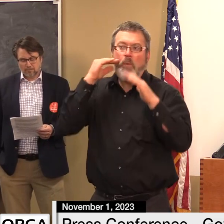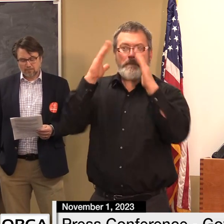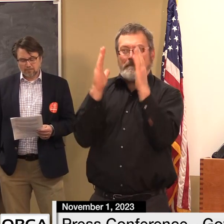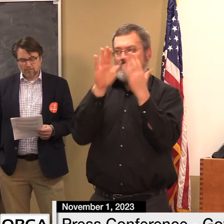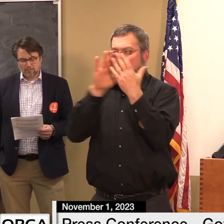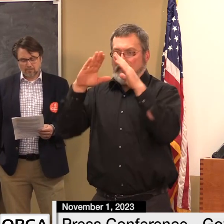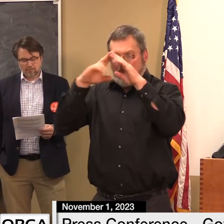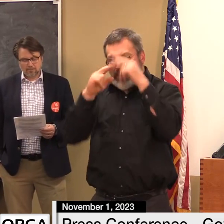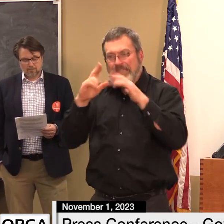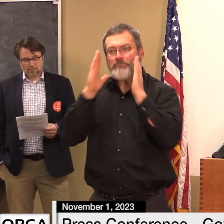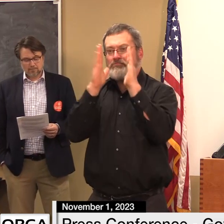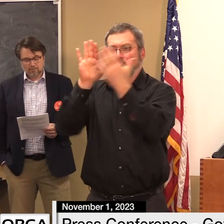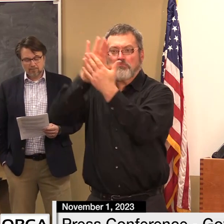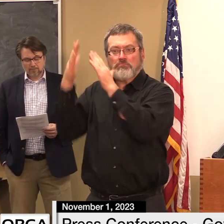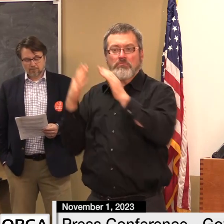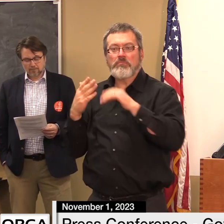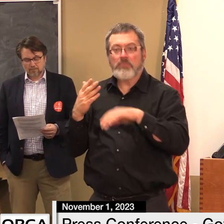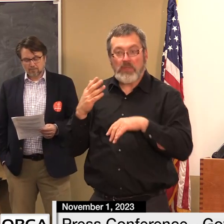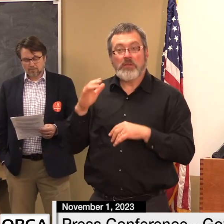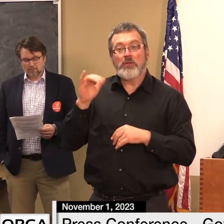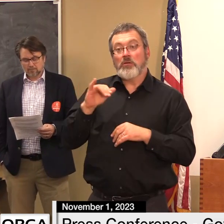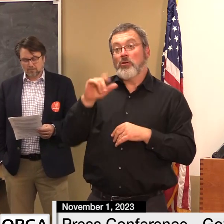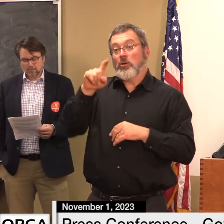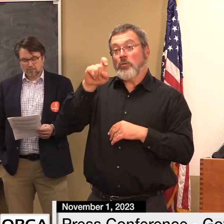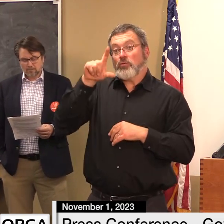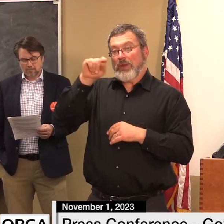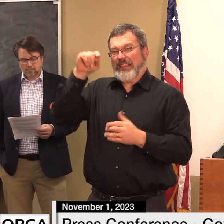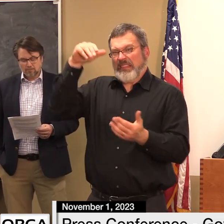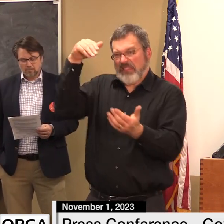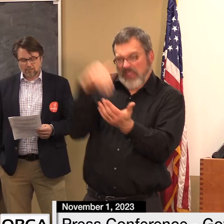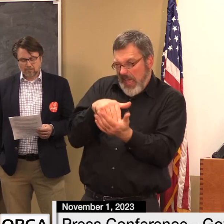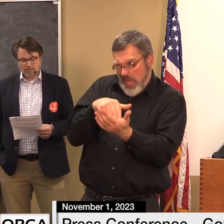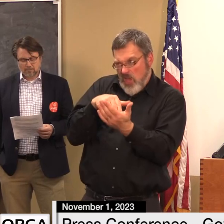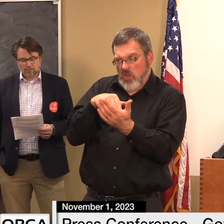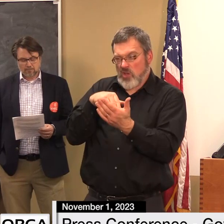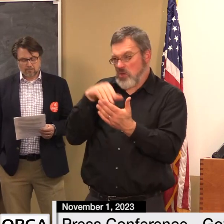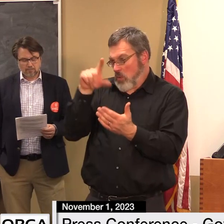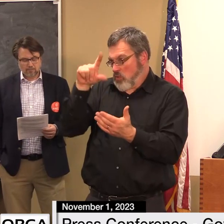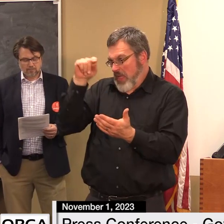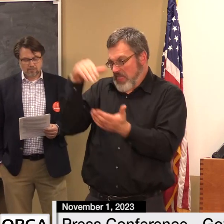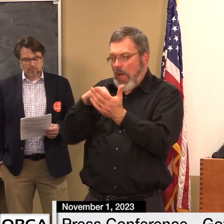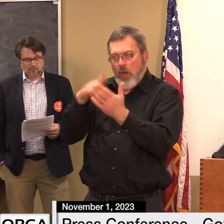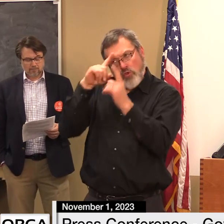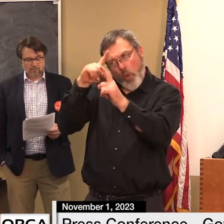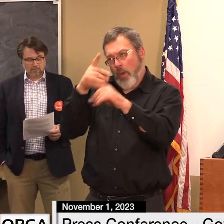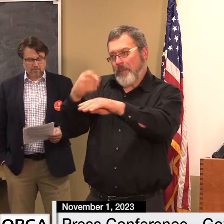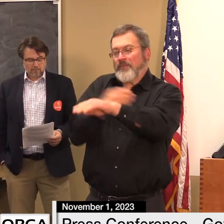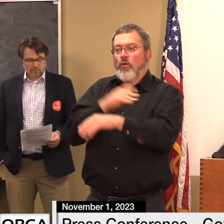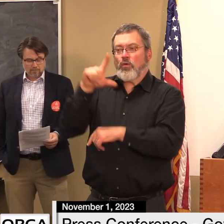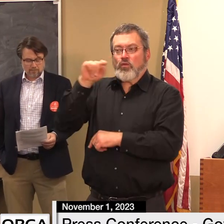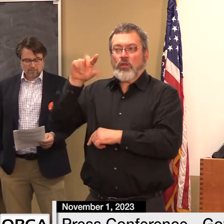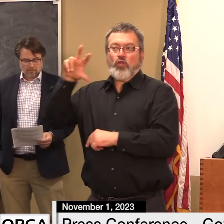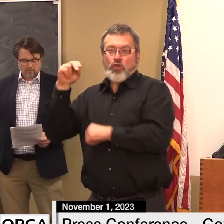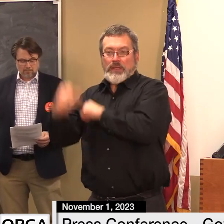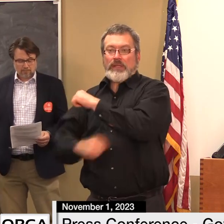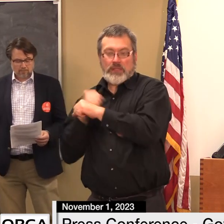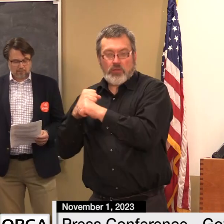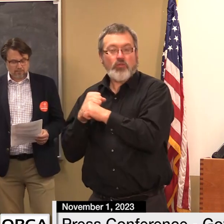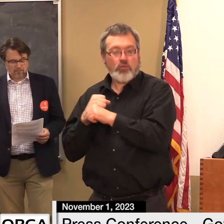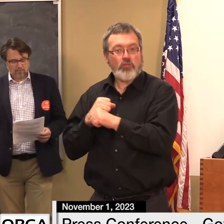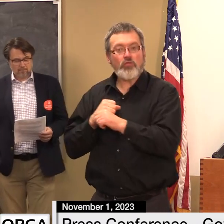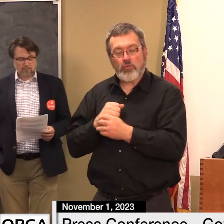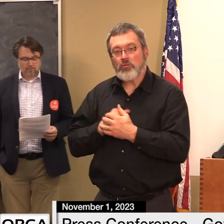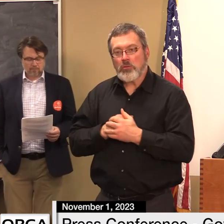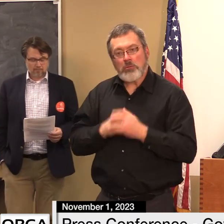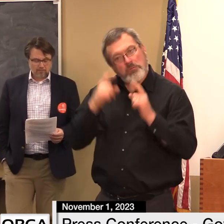120,000 homes by 2030, which is Vermont's goal for the decade. For many families, it can be difficult to fit these types of